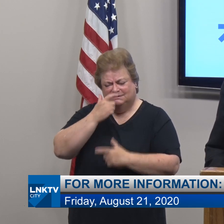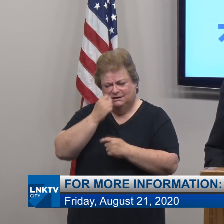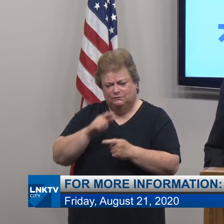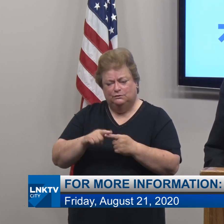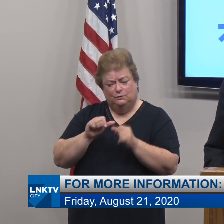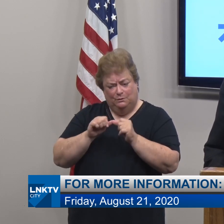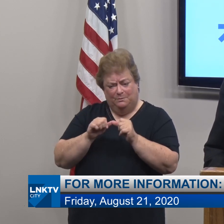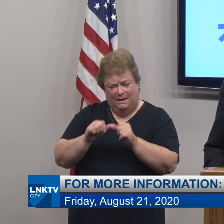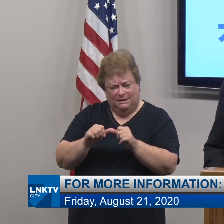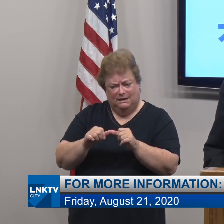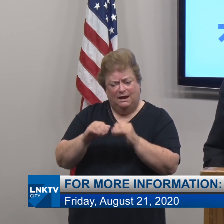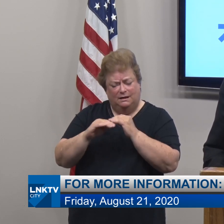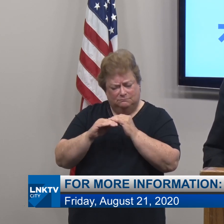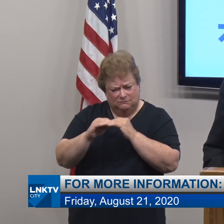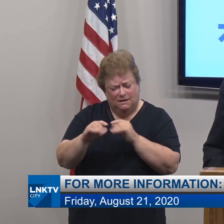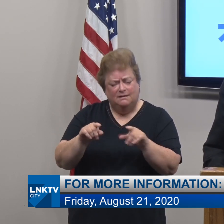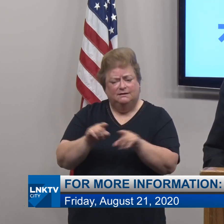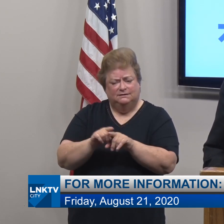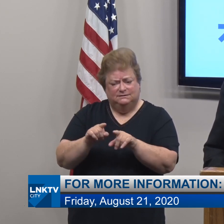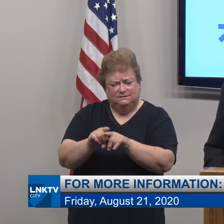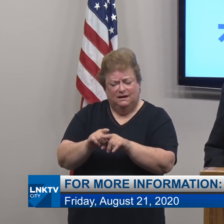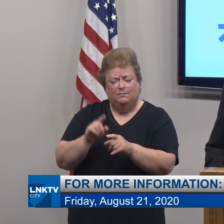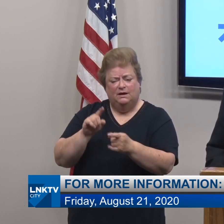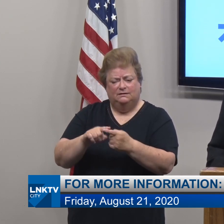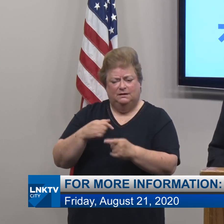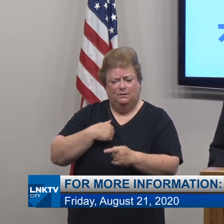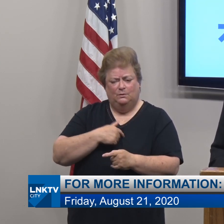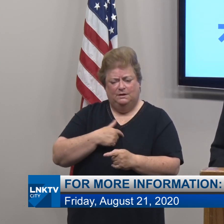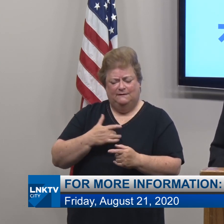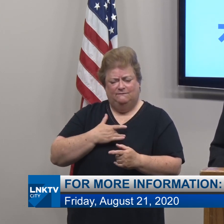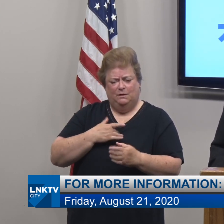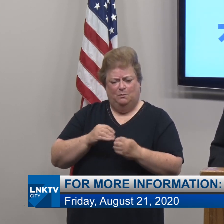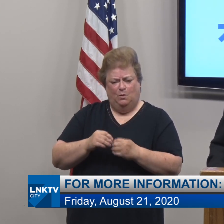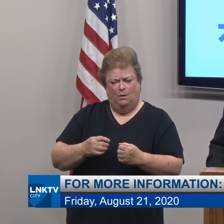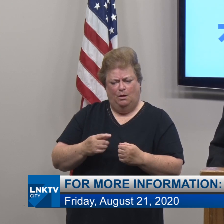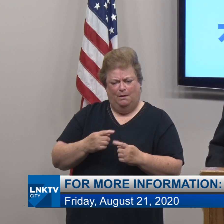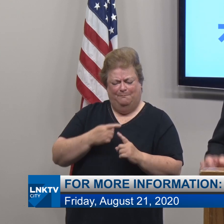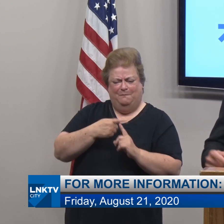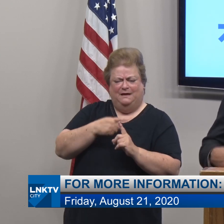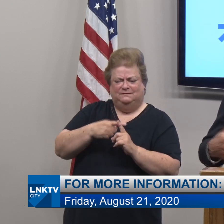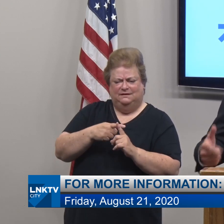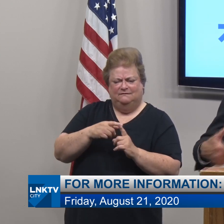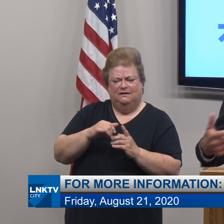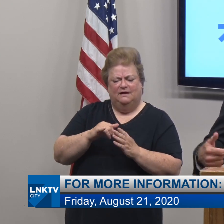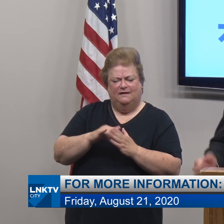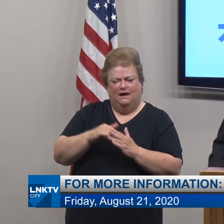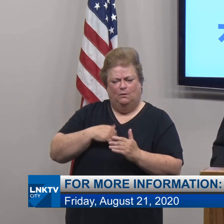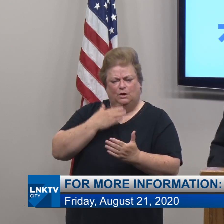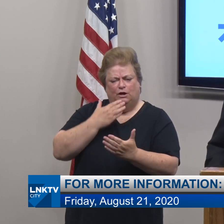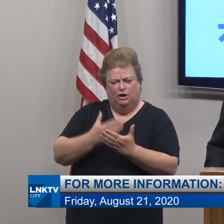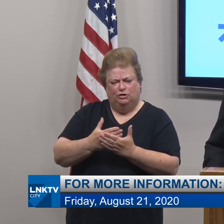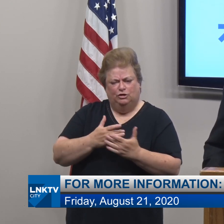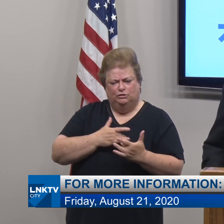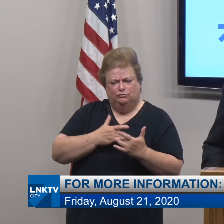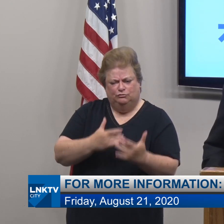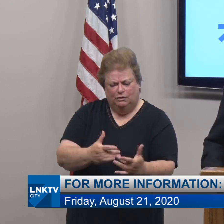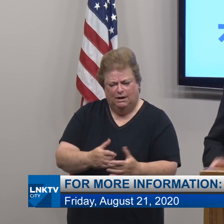until such time that we're convinced that we're in a different trend. So we don't want our families to feel like they're